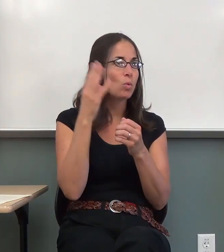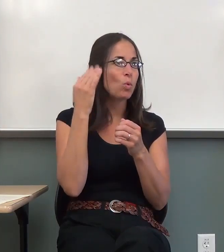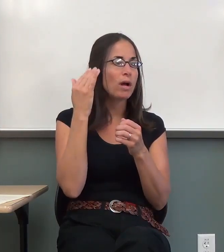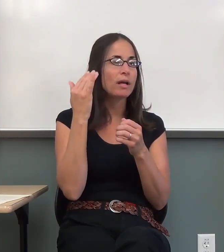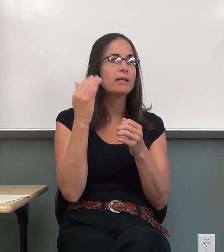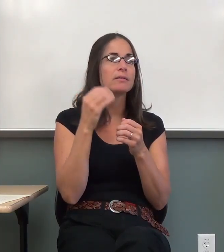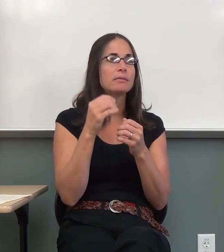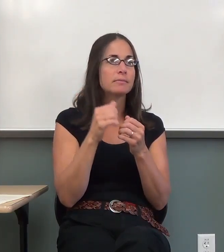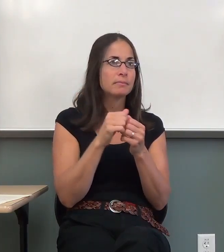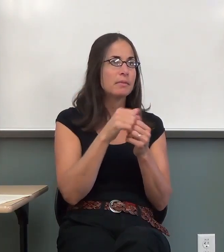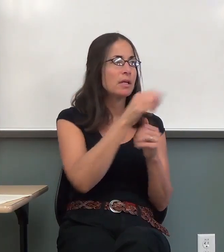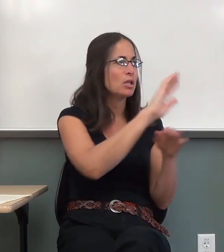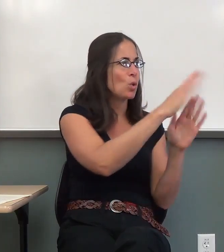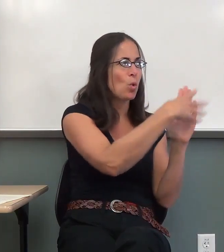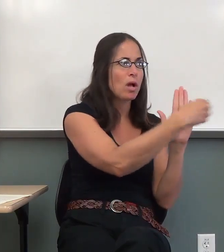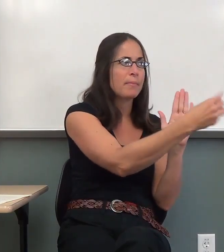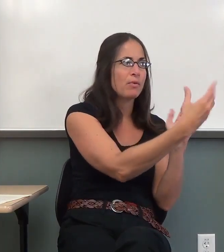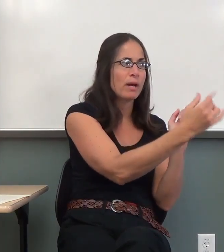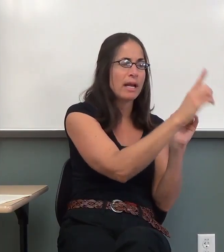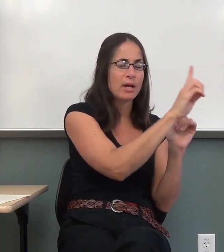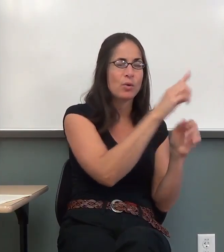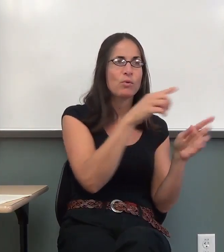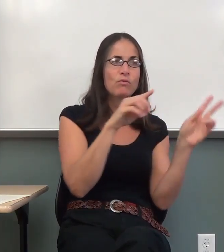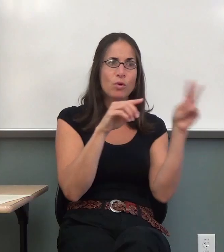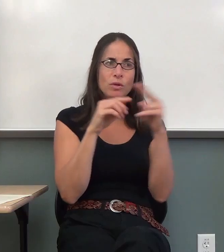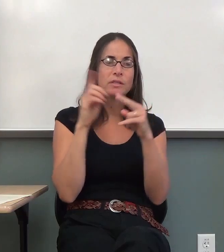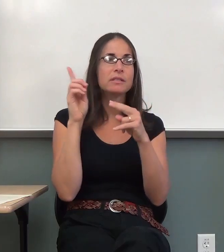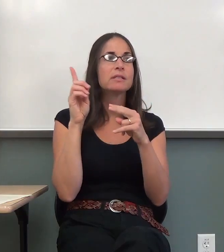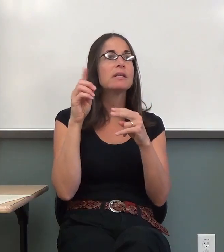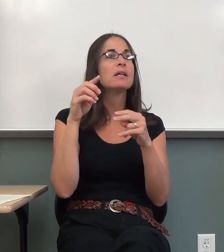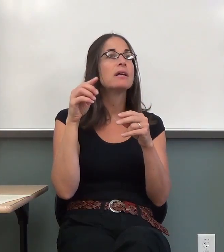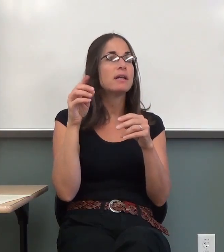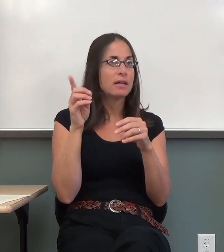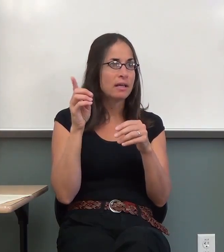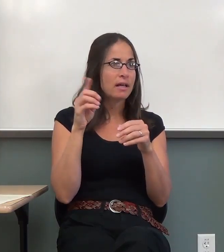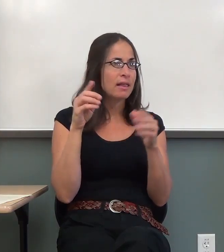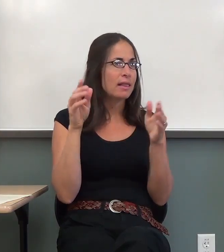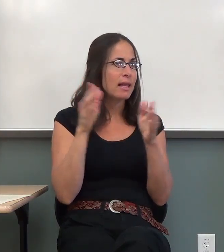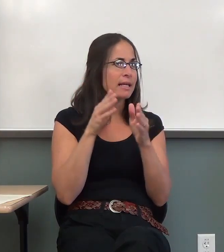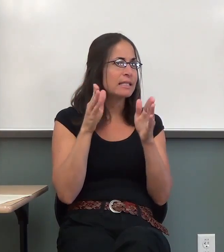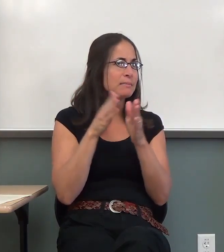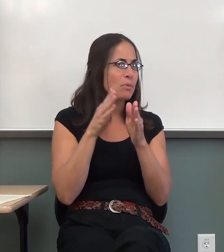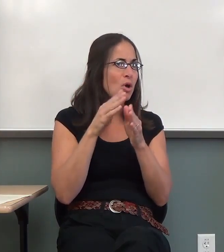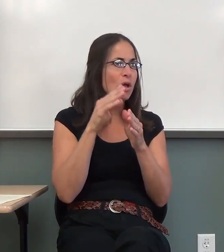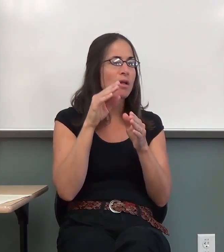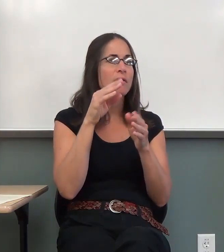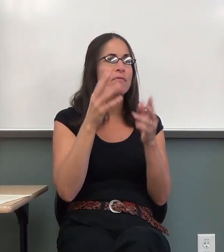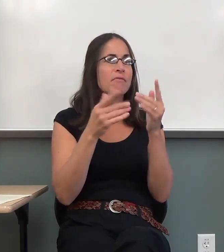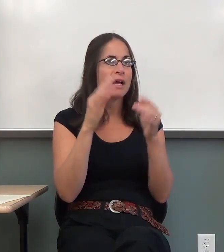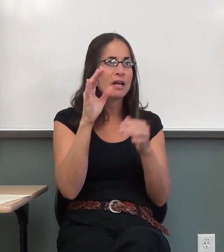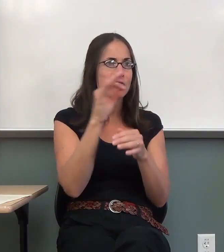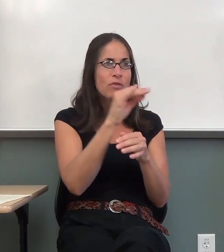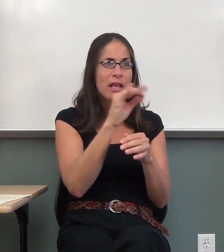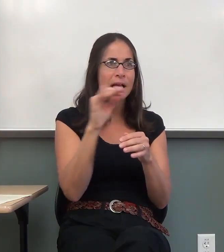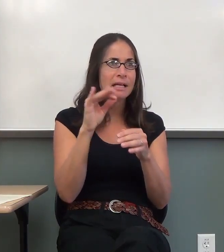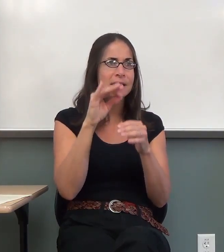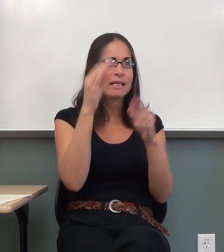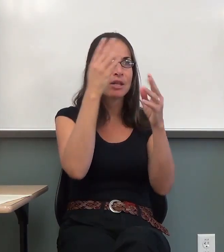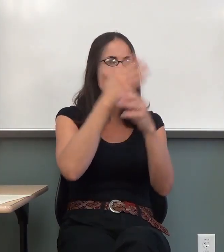now, please. Thank you. So, like small fireflies in the dark. I don't want you to miss this. There's no verb. There is no verb.